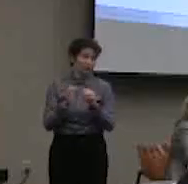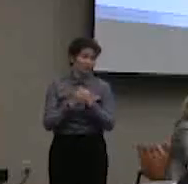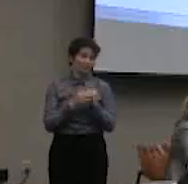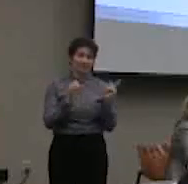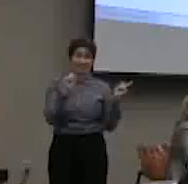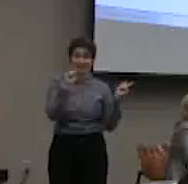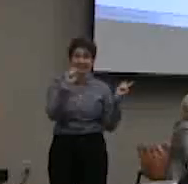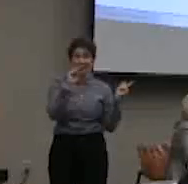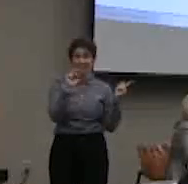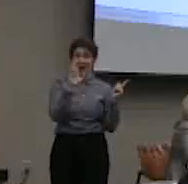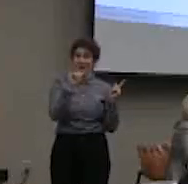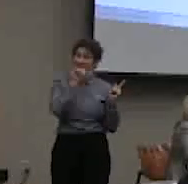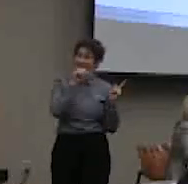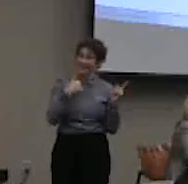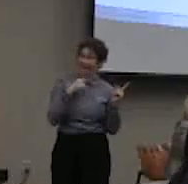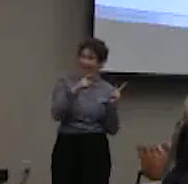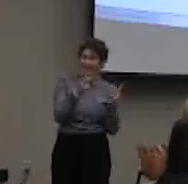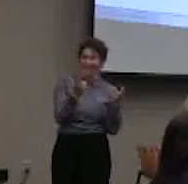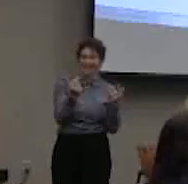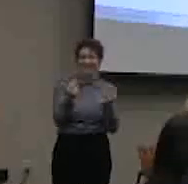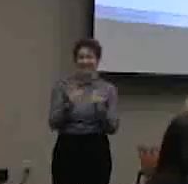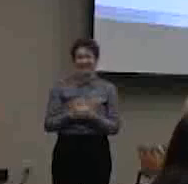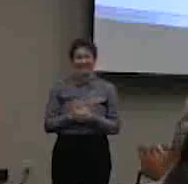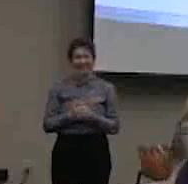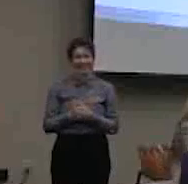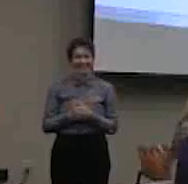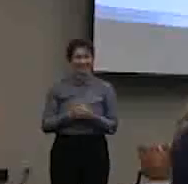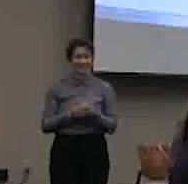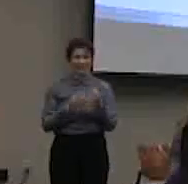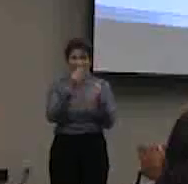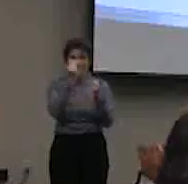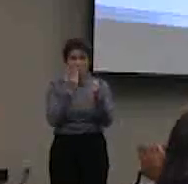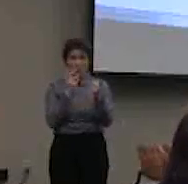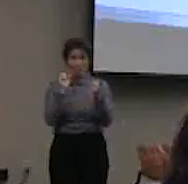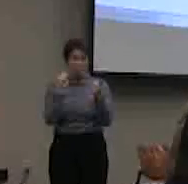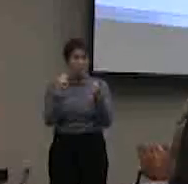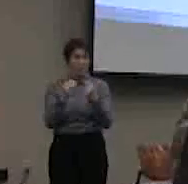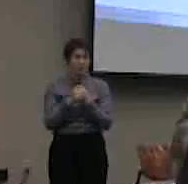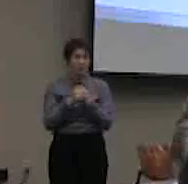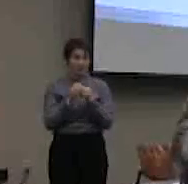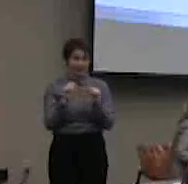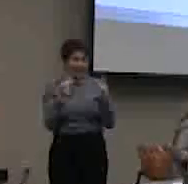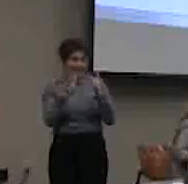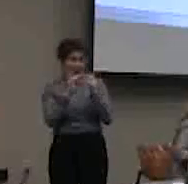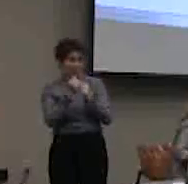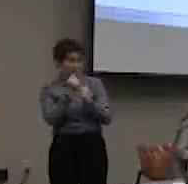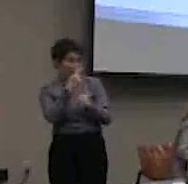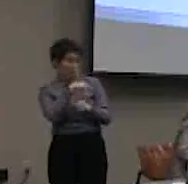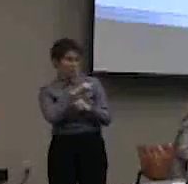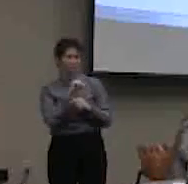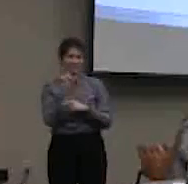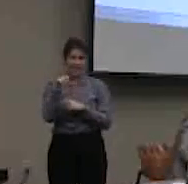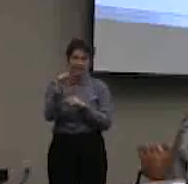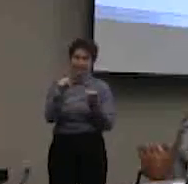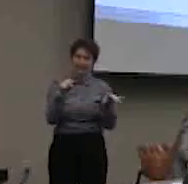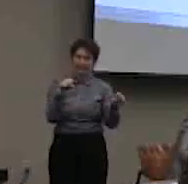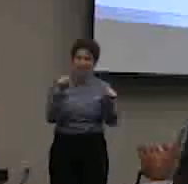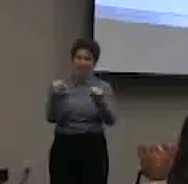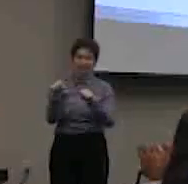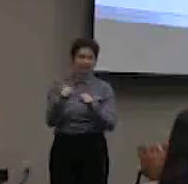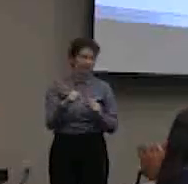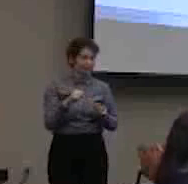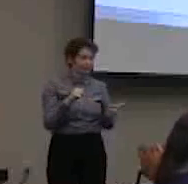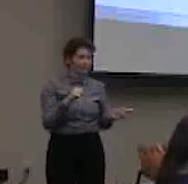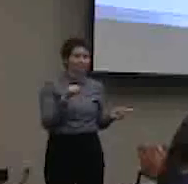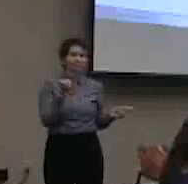great. I would definitely let you know. So can I connect with you guys? That'd be fantastic. Okay, great. And there are other people